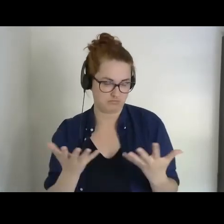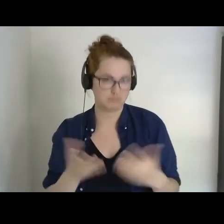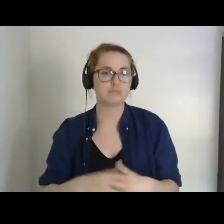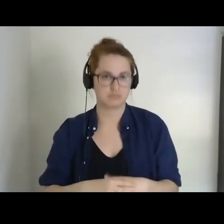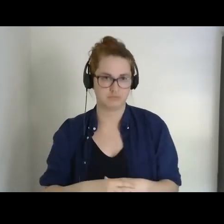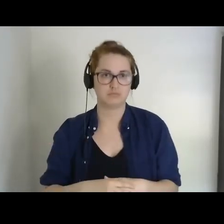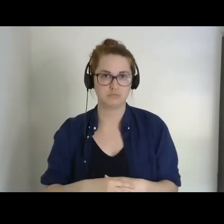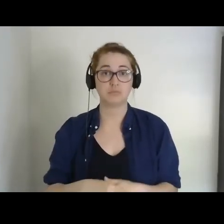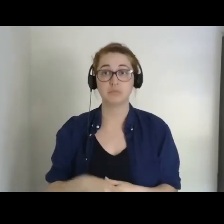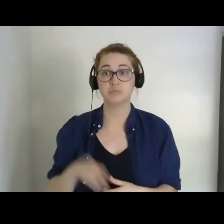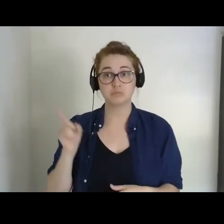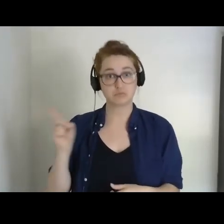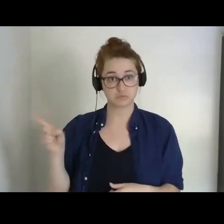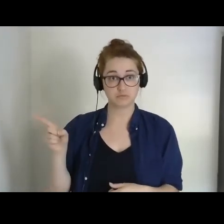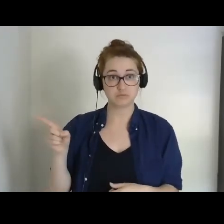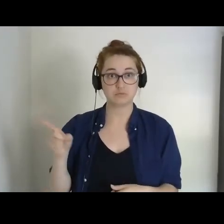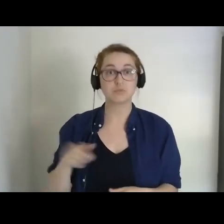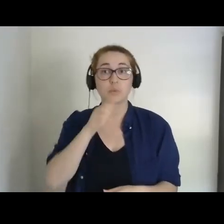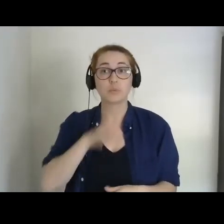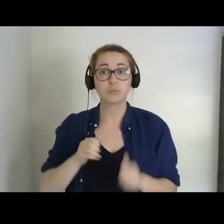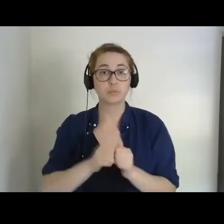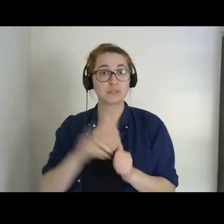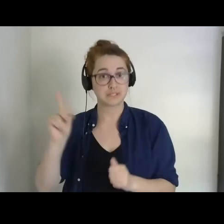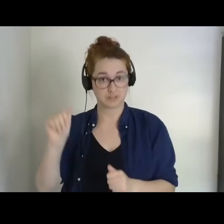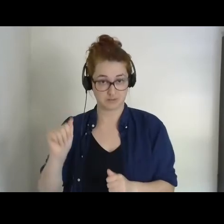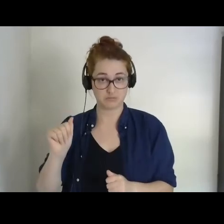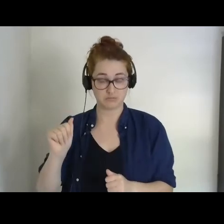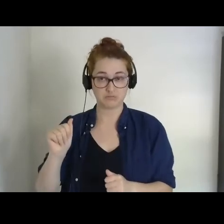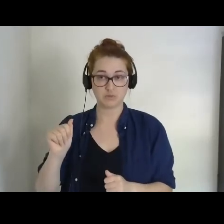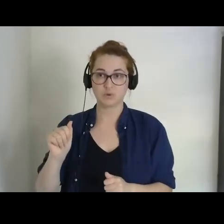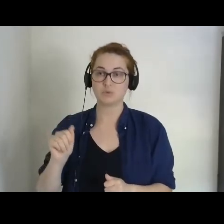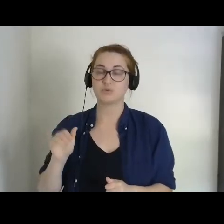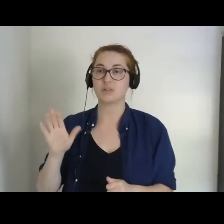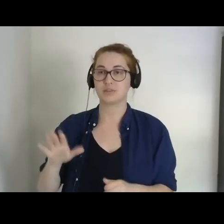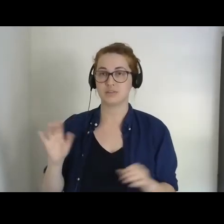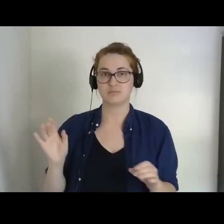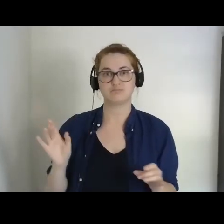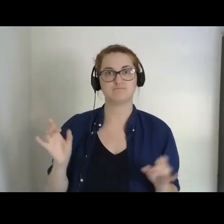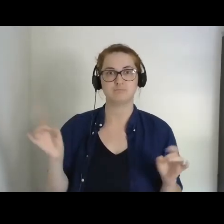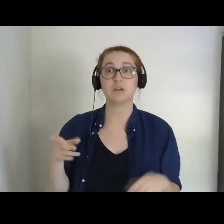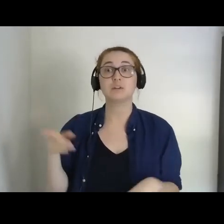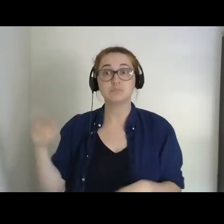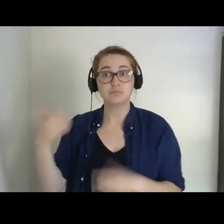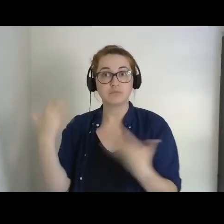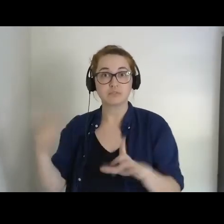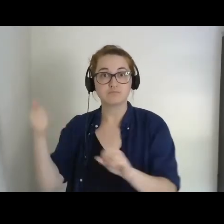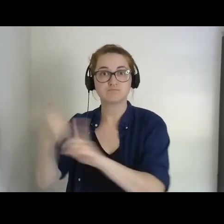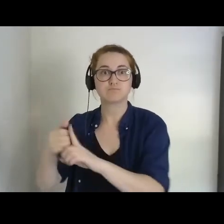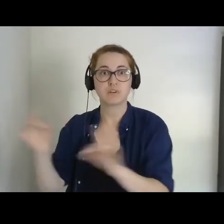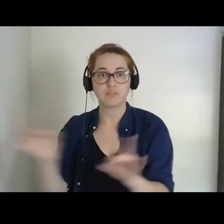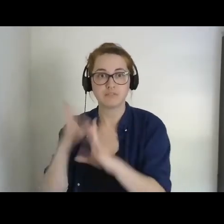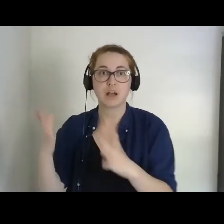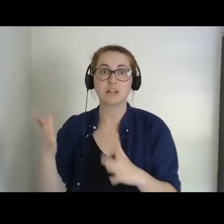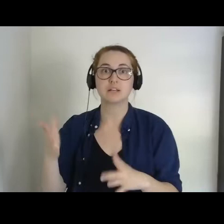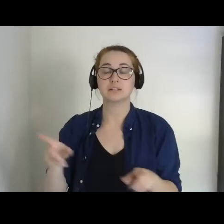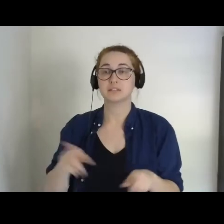can see from this slide, women with disabilities who experience violence as children are also almost 2 times as likely as those who had not